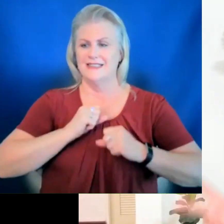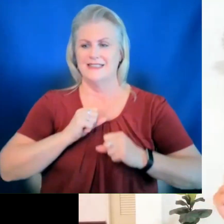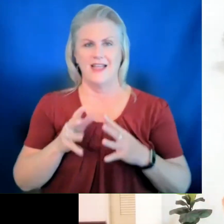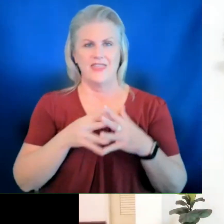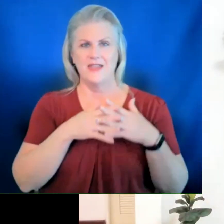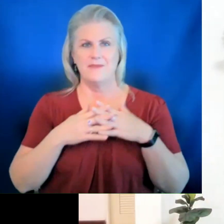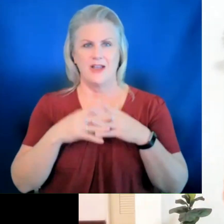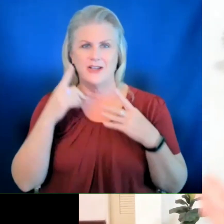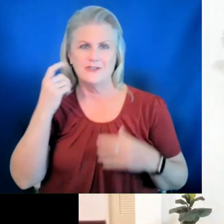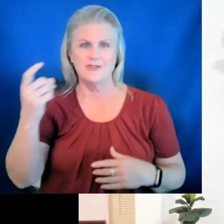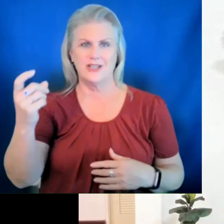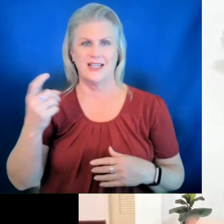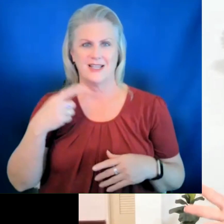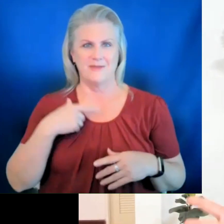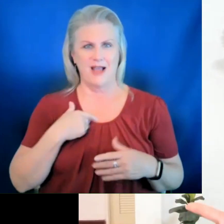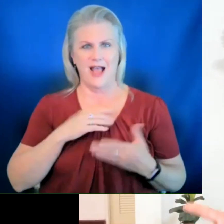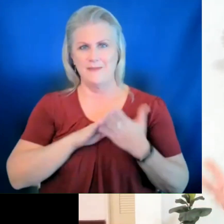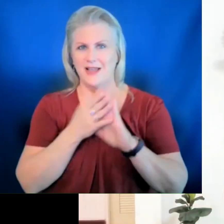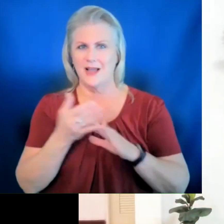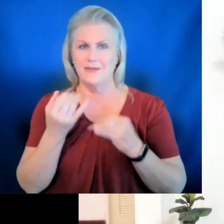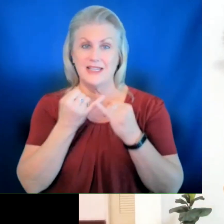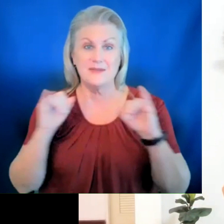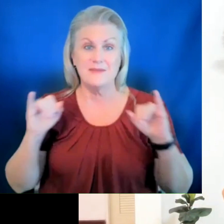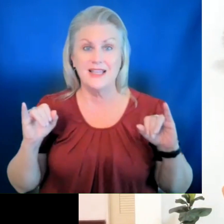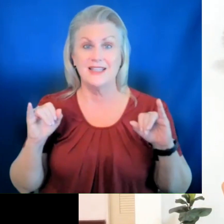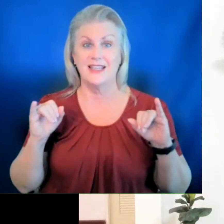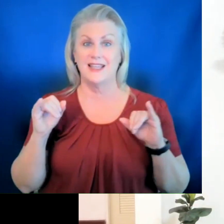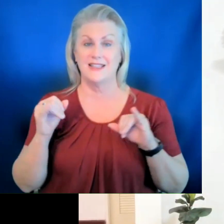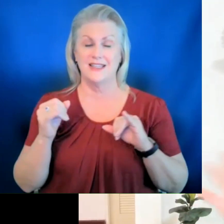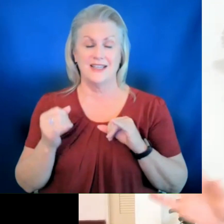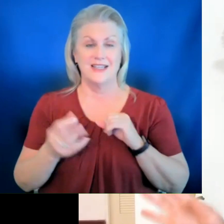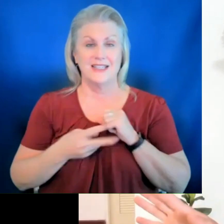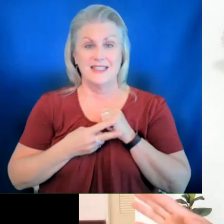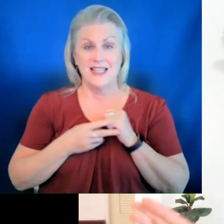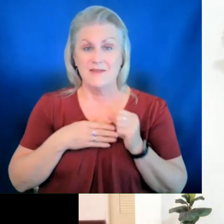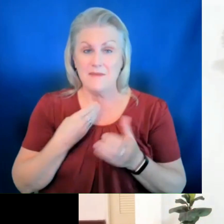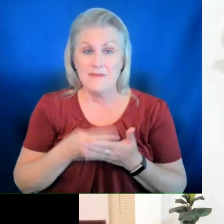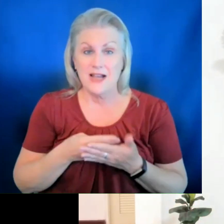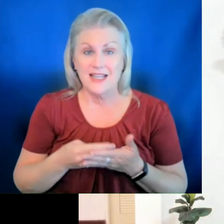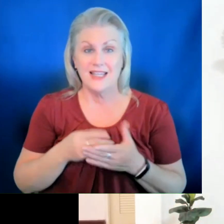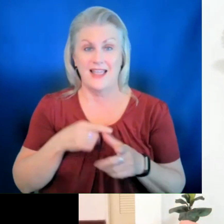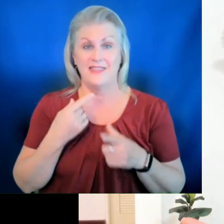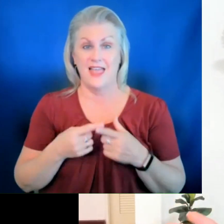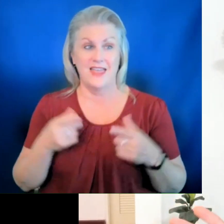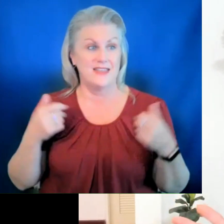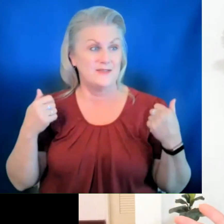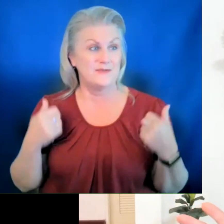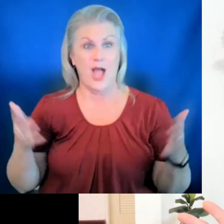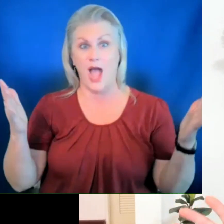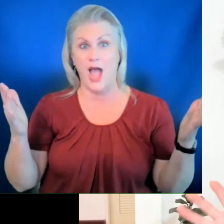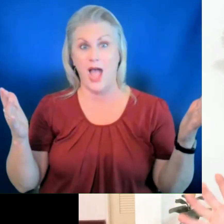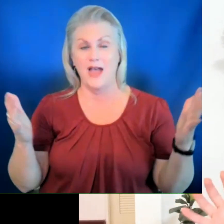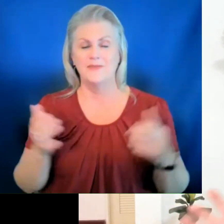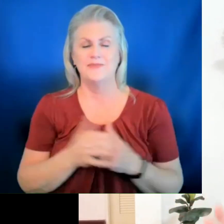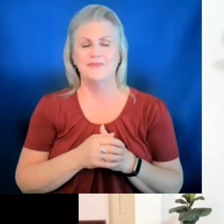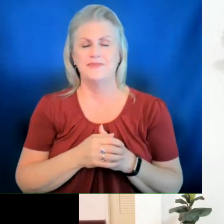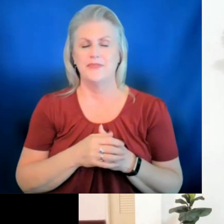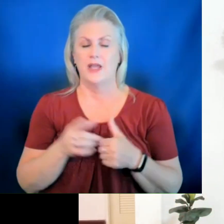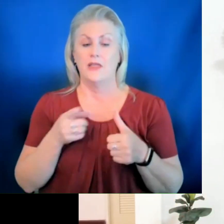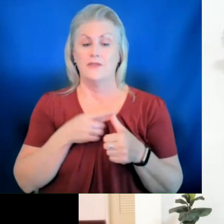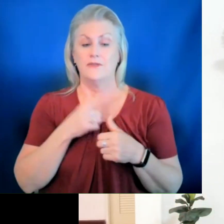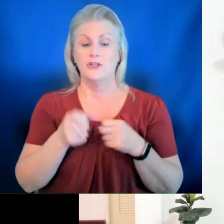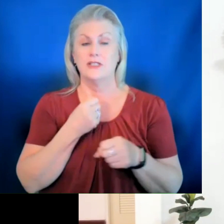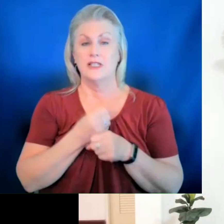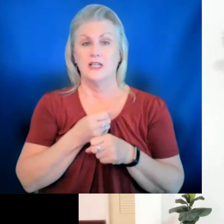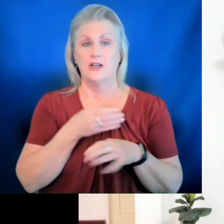like, yes, I can do it. I can become independent. I can save money and I can do all of it. And the first